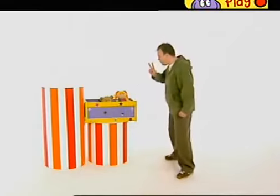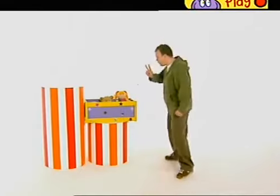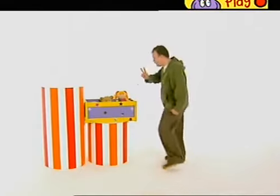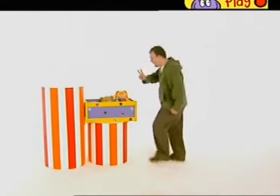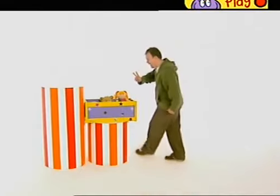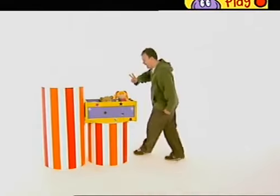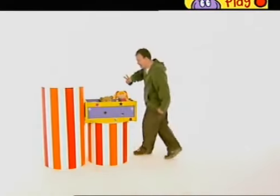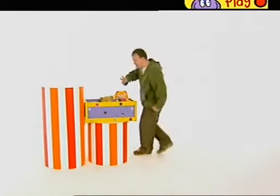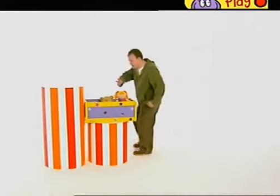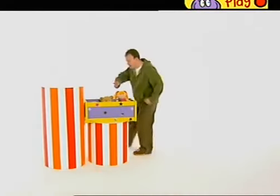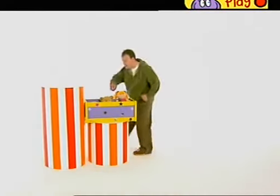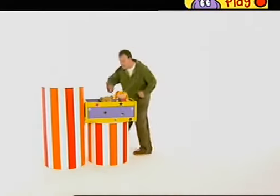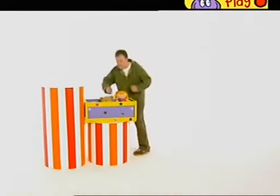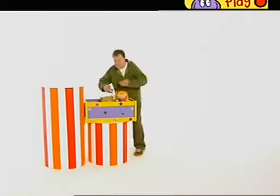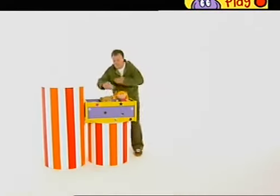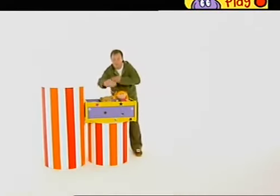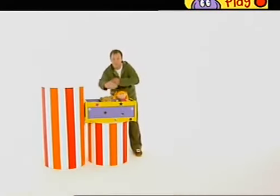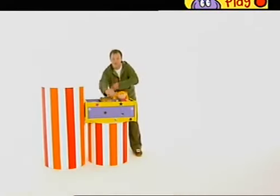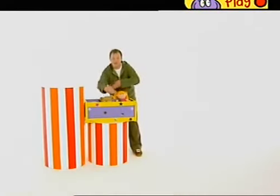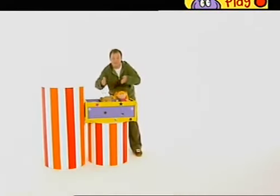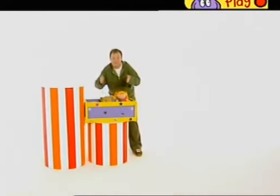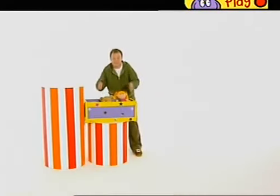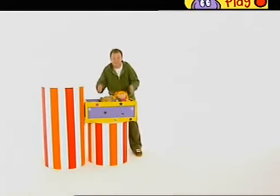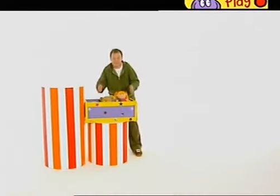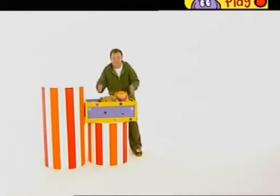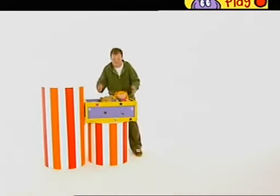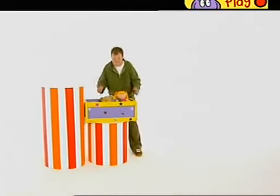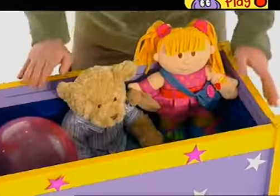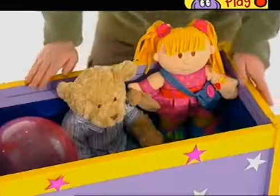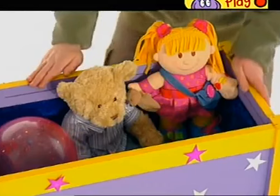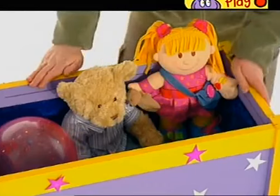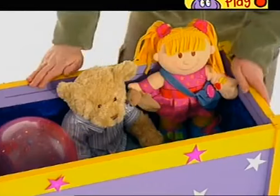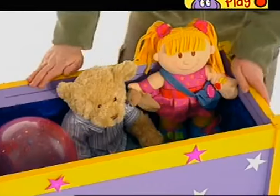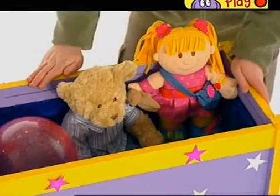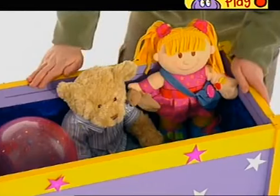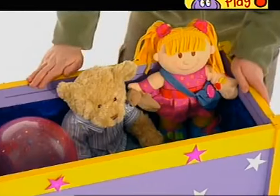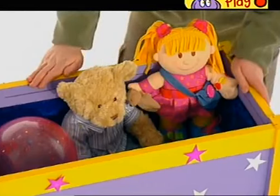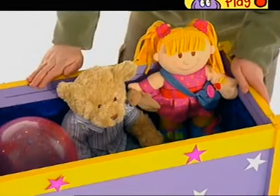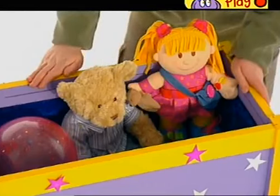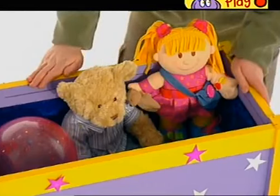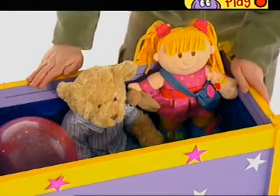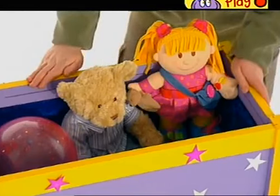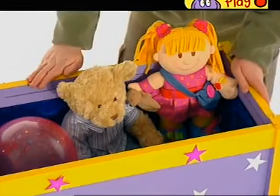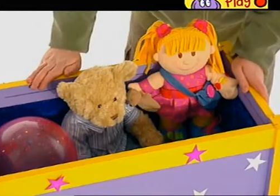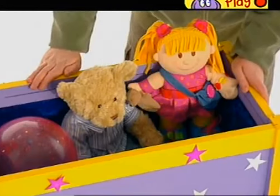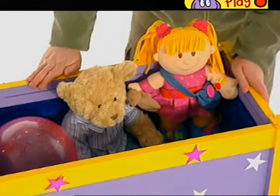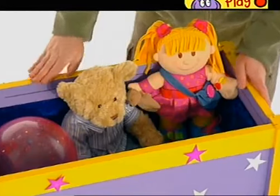Look in this box. There are toys.